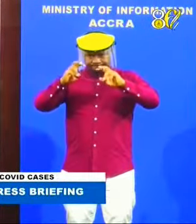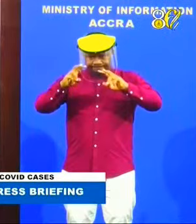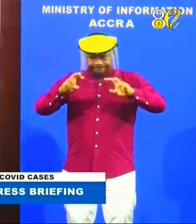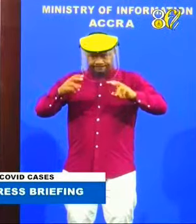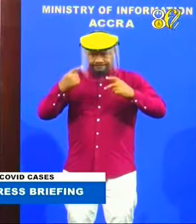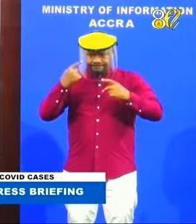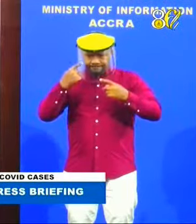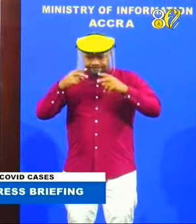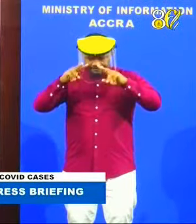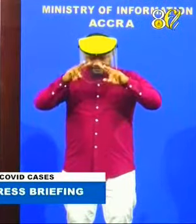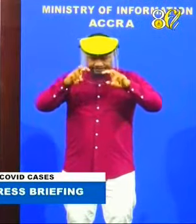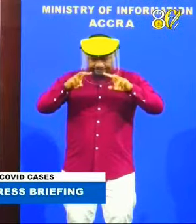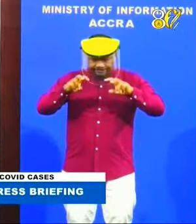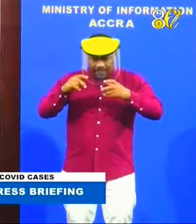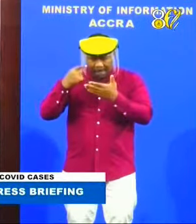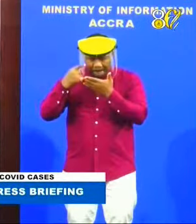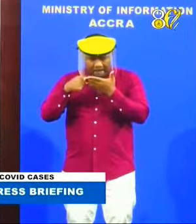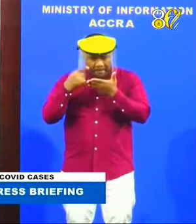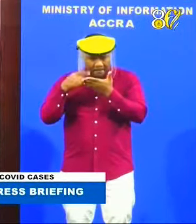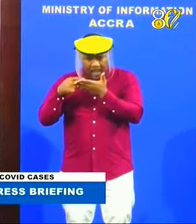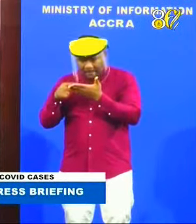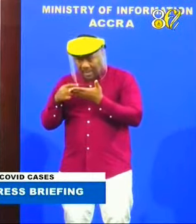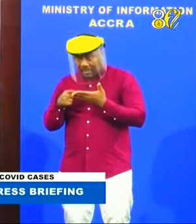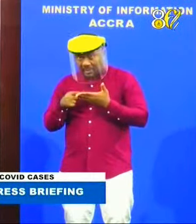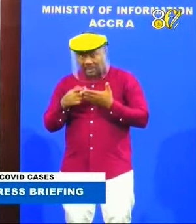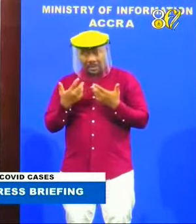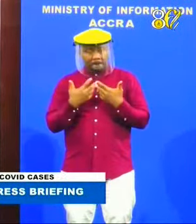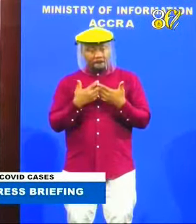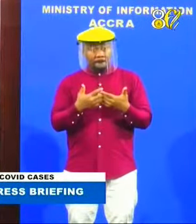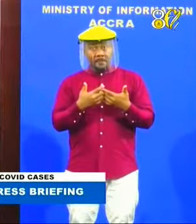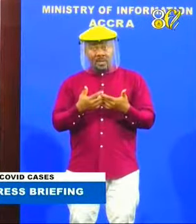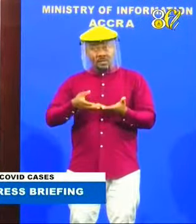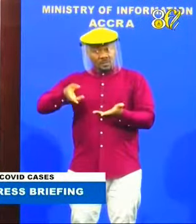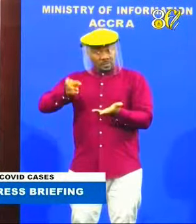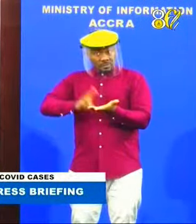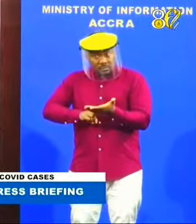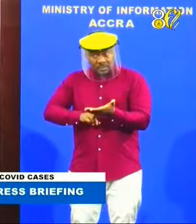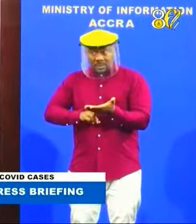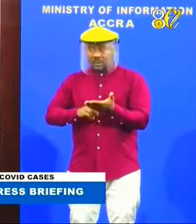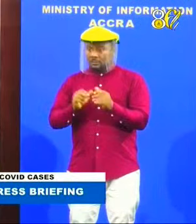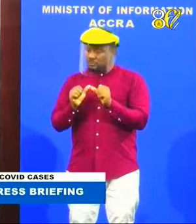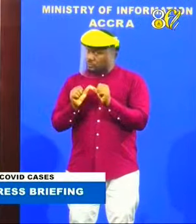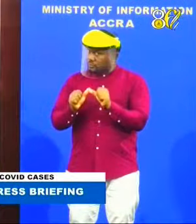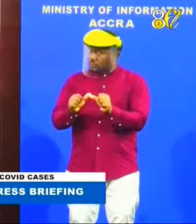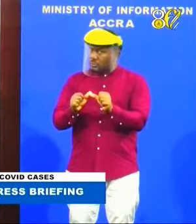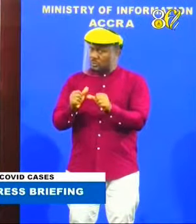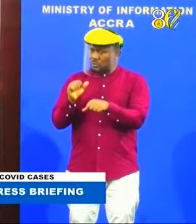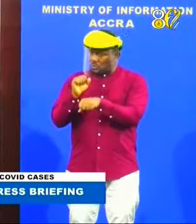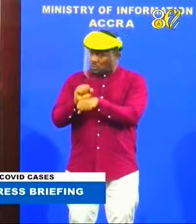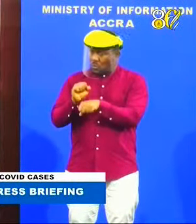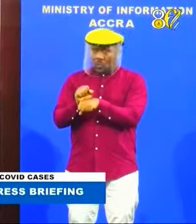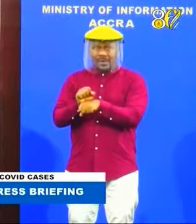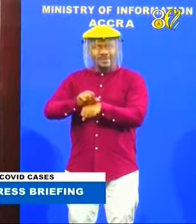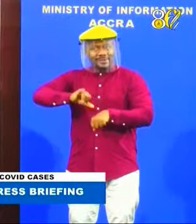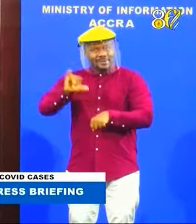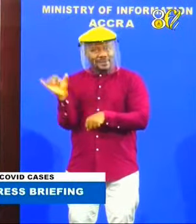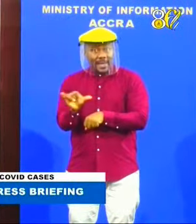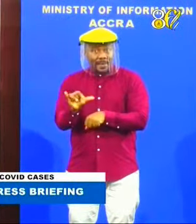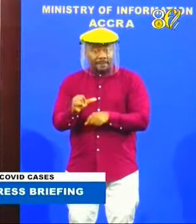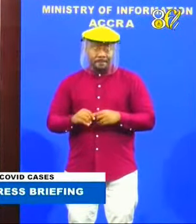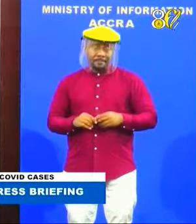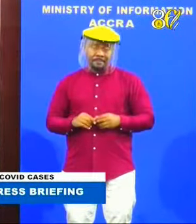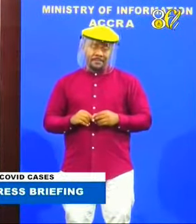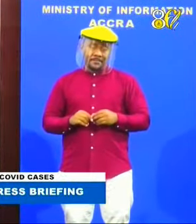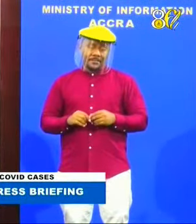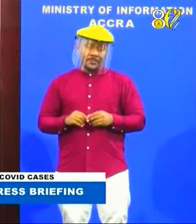facility, and we will ensure that the device that was registered continues to perform as was registered. This ensures that the people